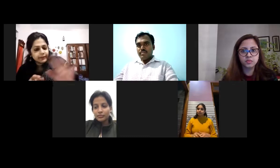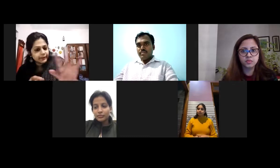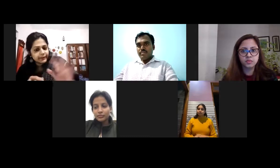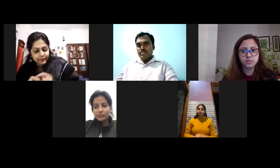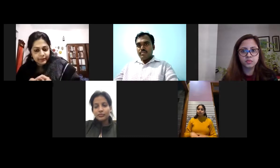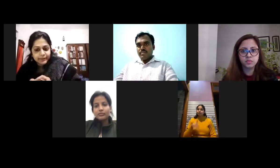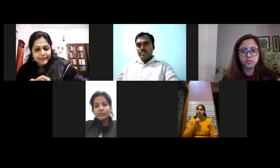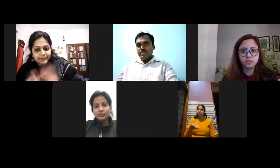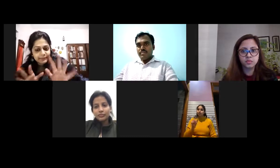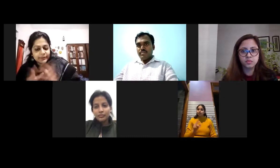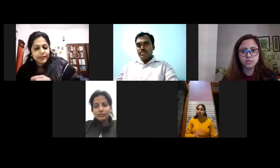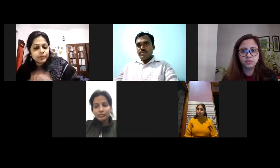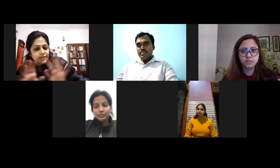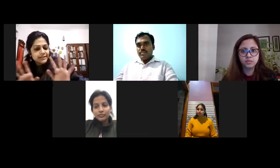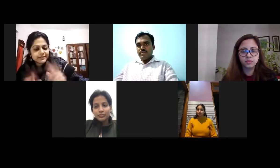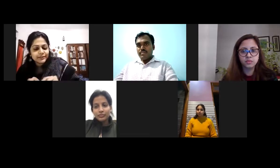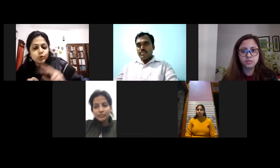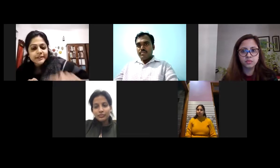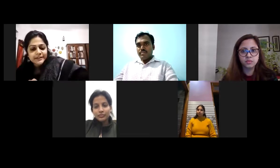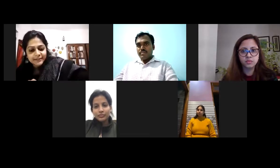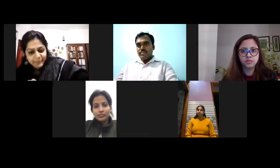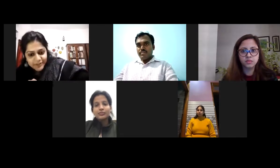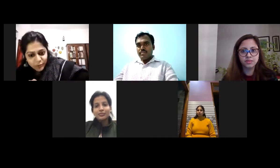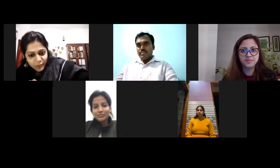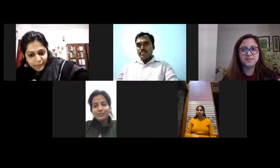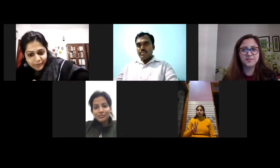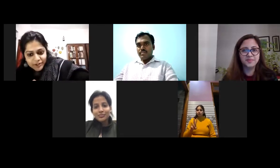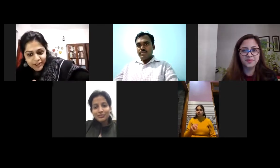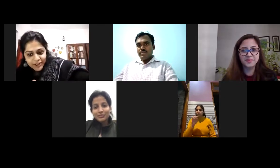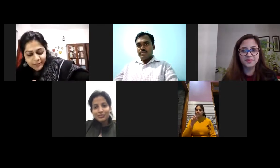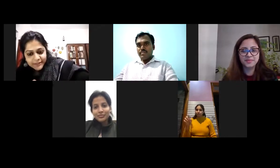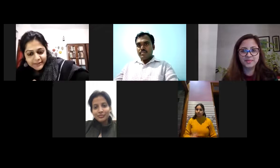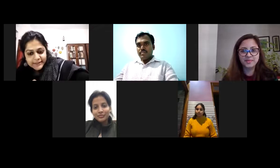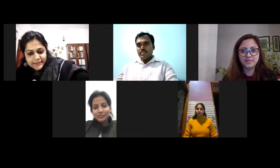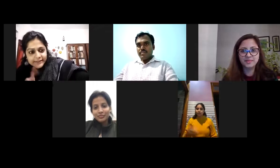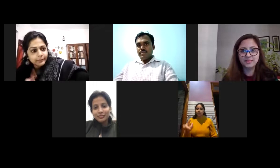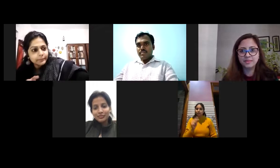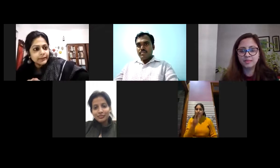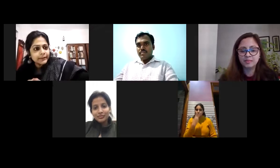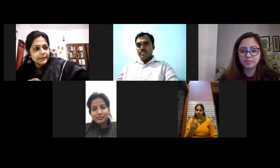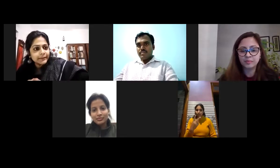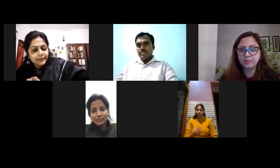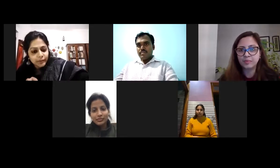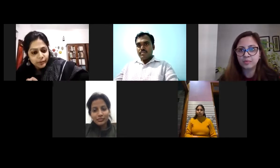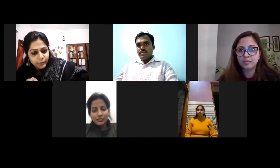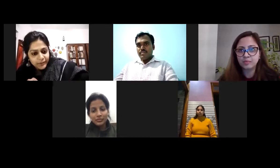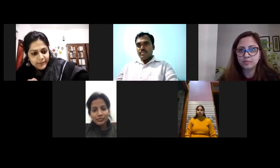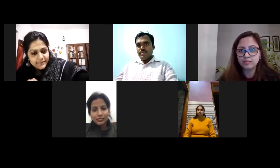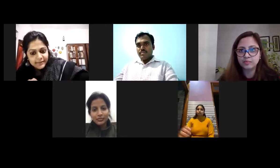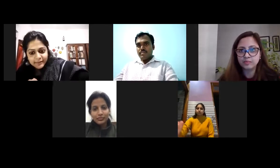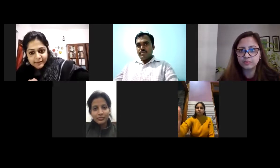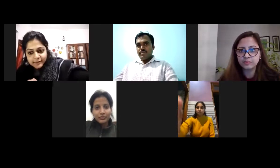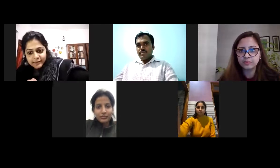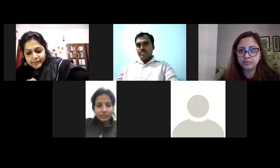But again, that was just two pieces in. I'm just going back to the chat because I think there is some other comment that